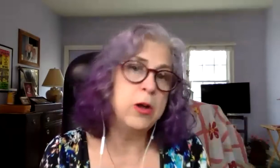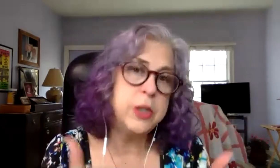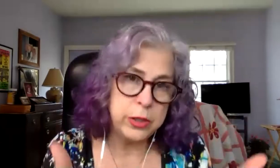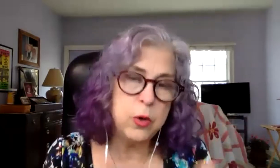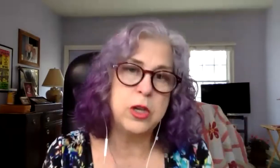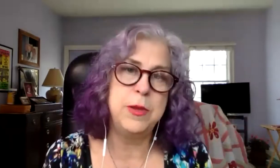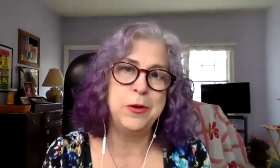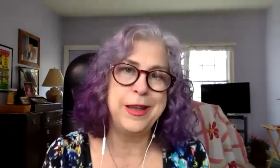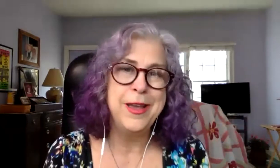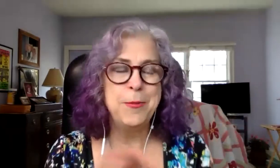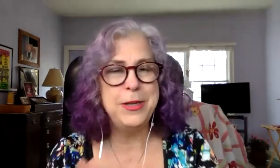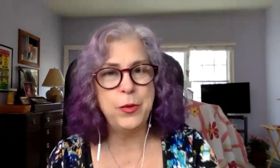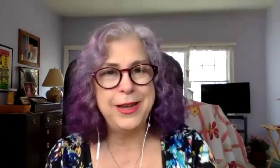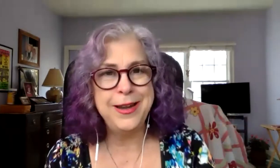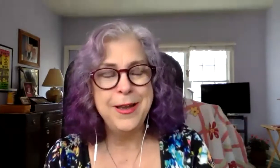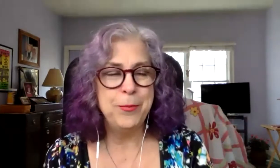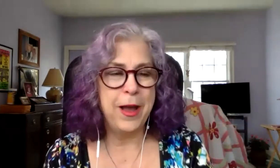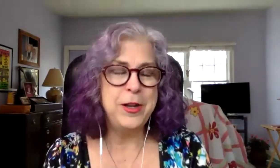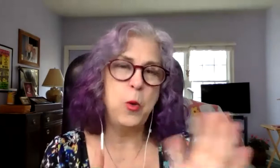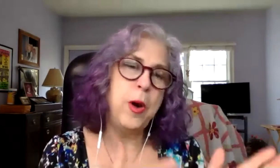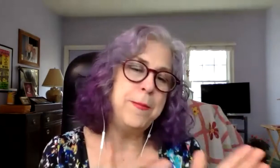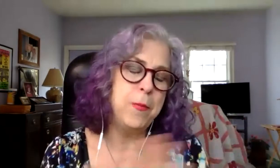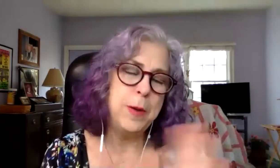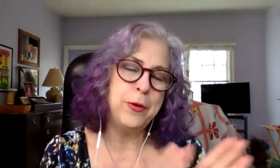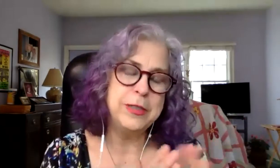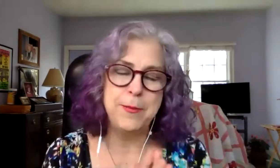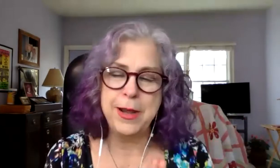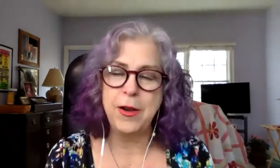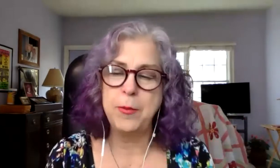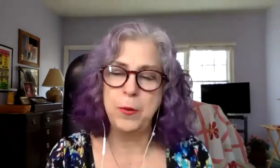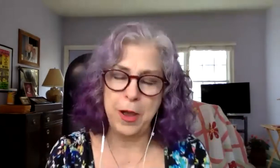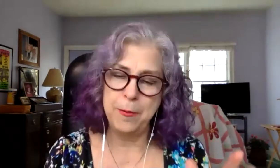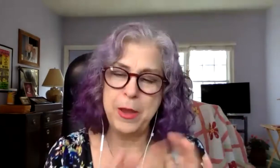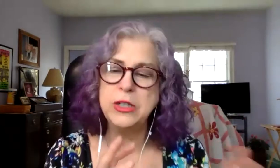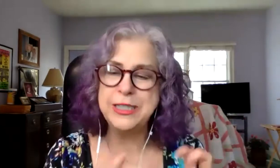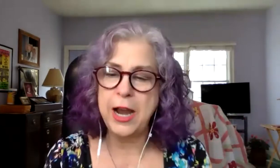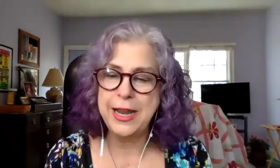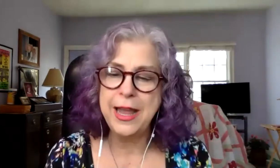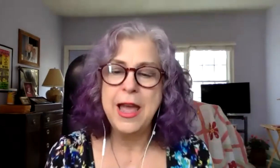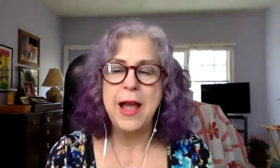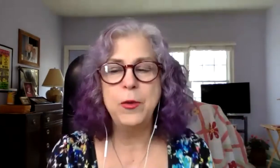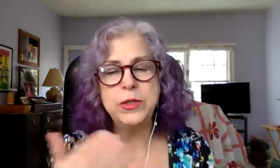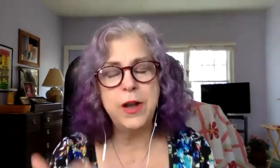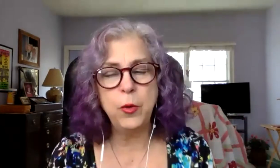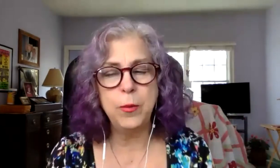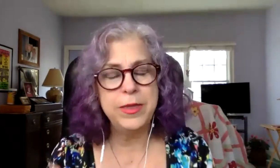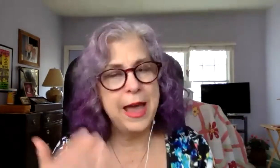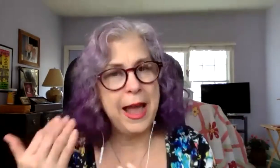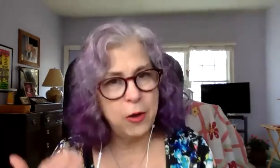in your community between, I know one person made a comment, they were signing, and there was another woman that had